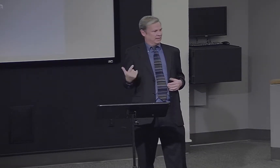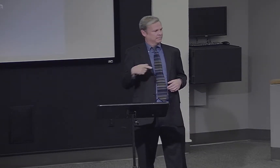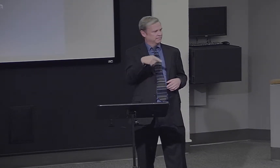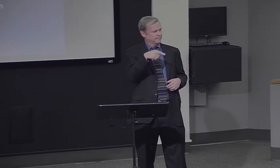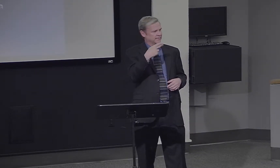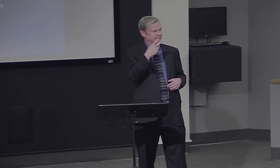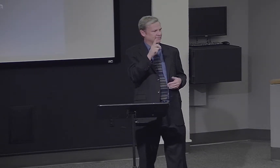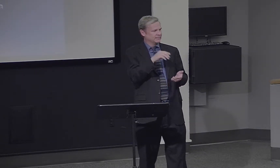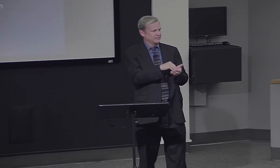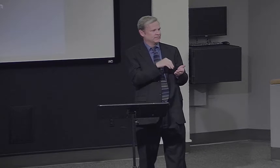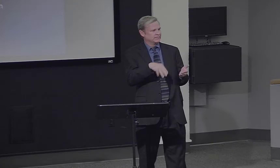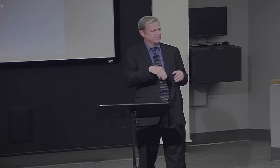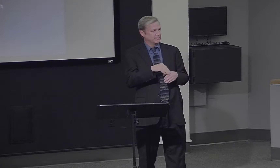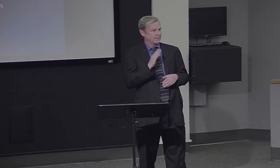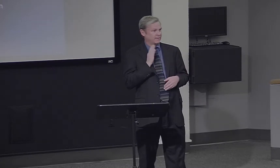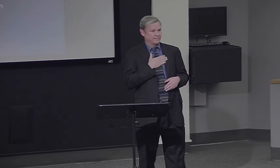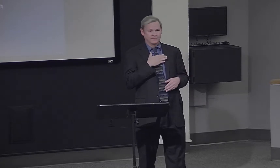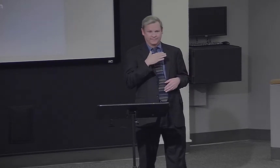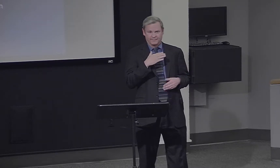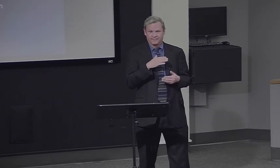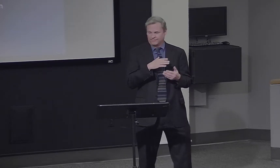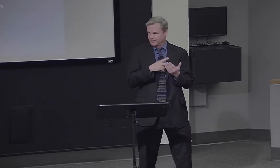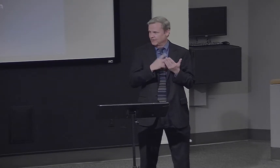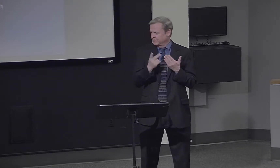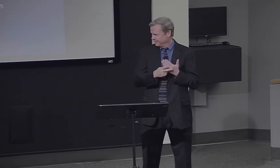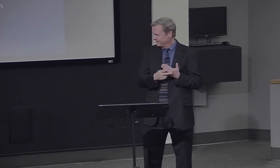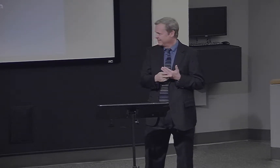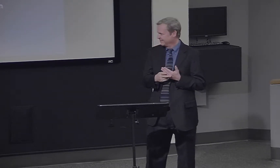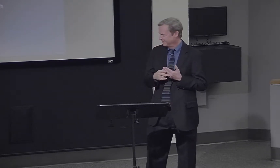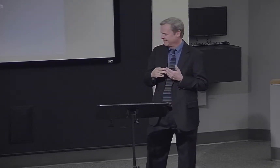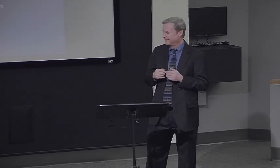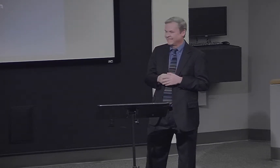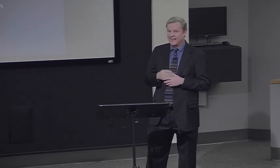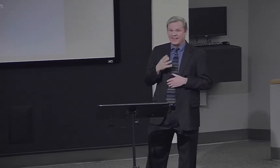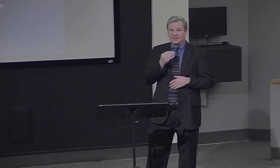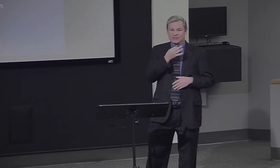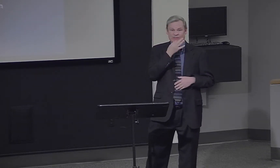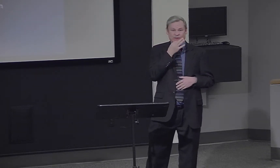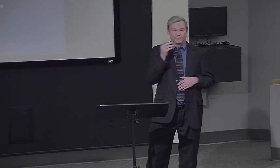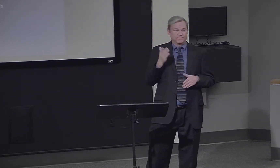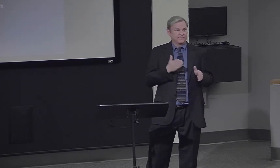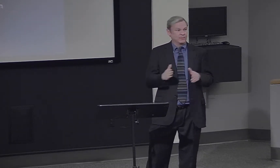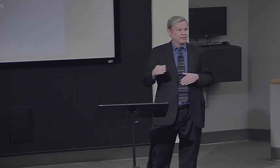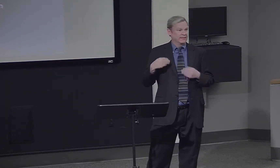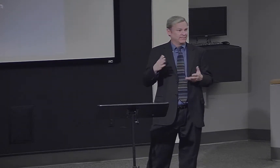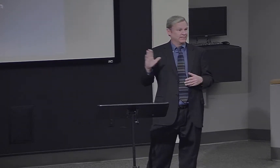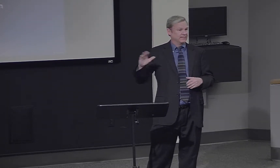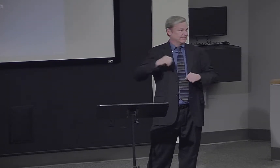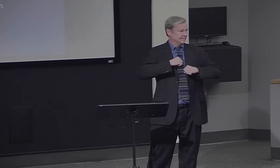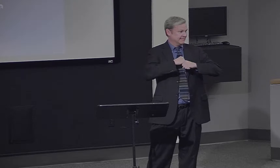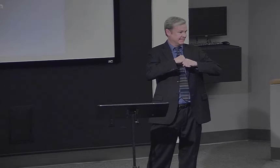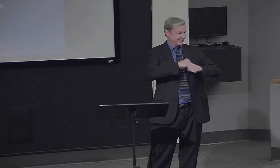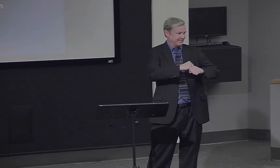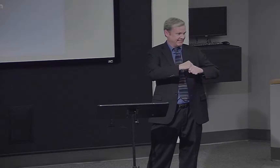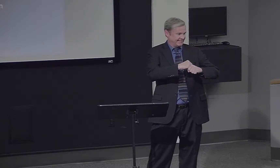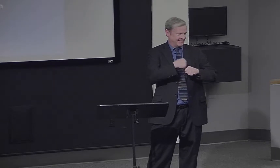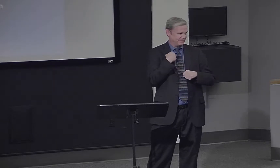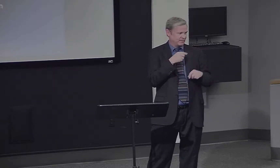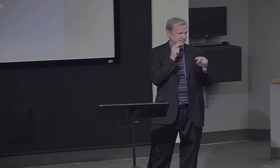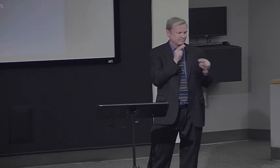our faculty. She's also a doctoral student in our program and plans to give